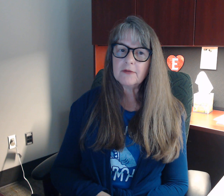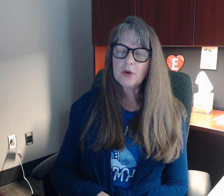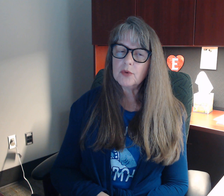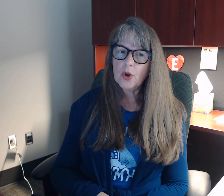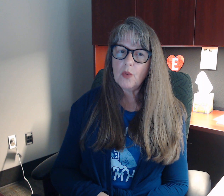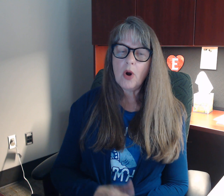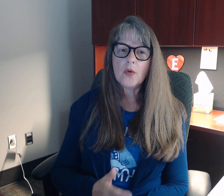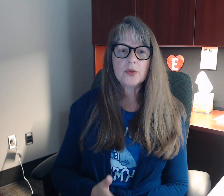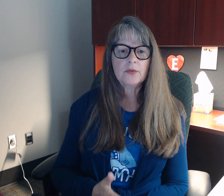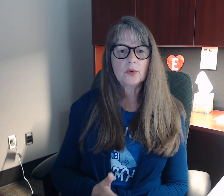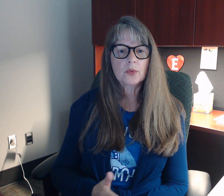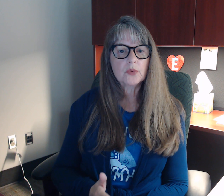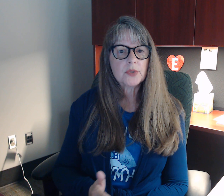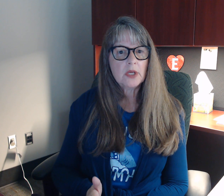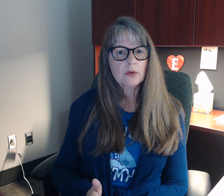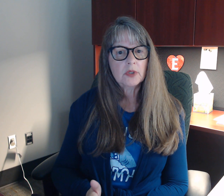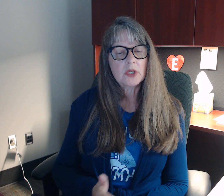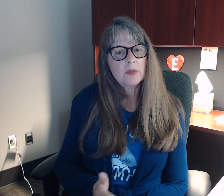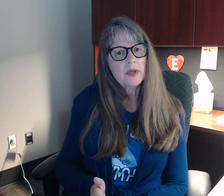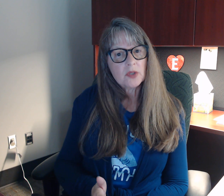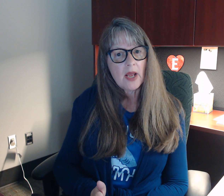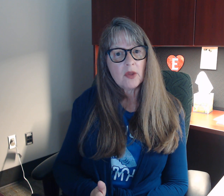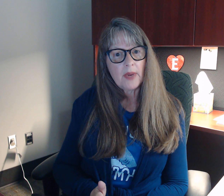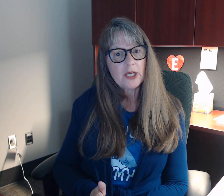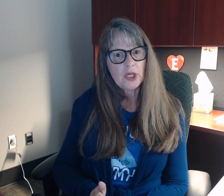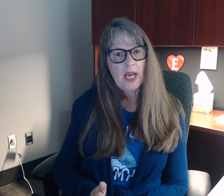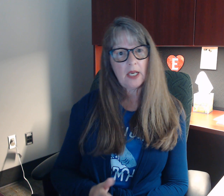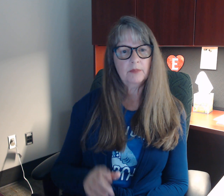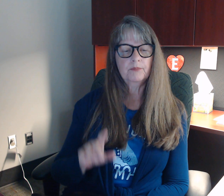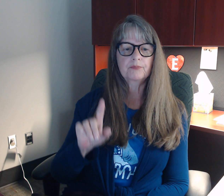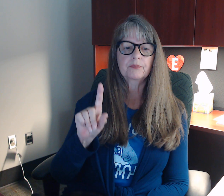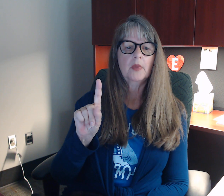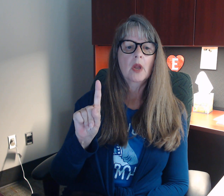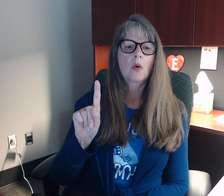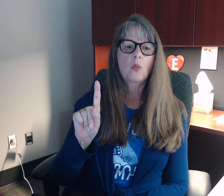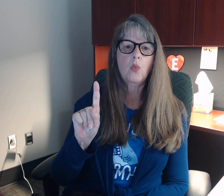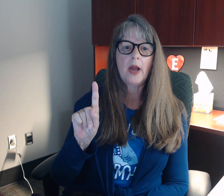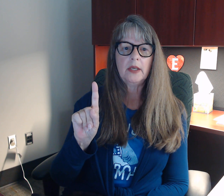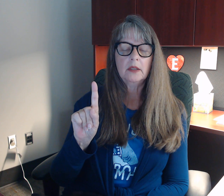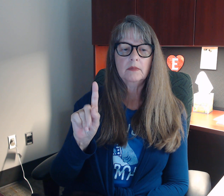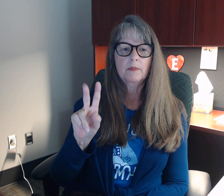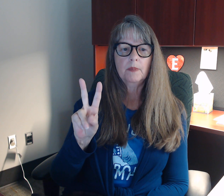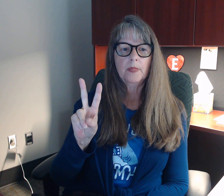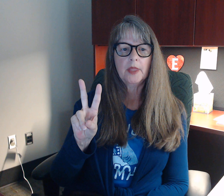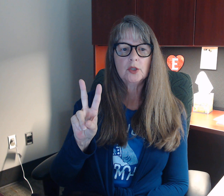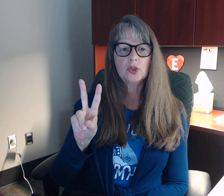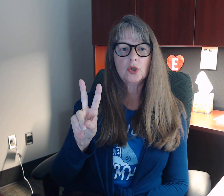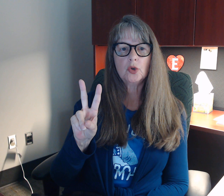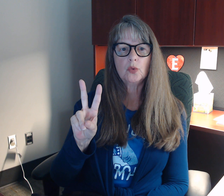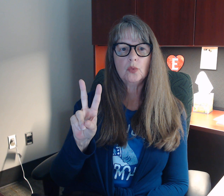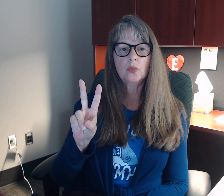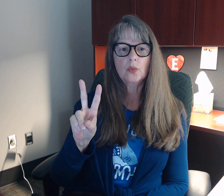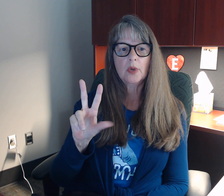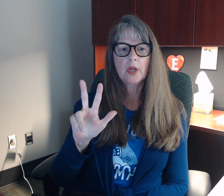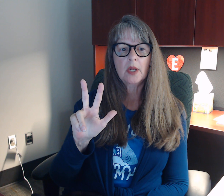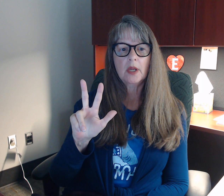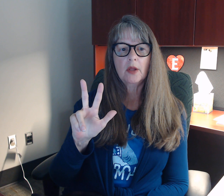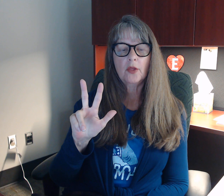don't know all the different rules either, because it depends on how they were educated. 1, 2,